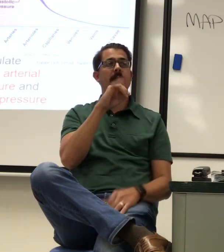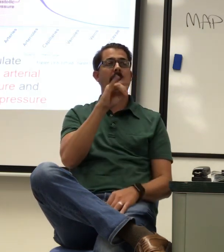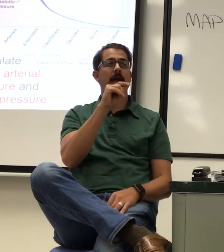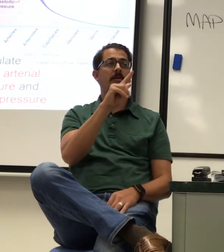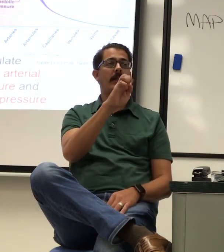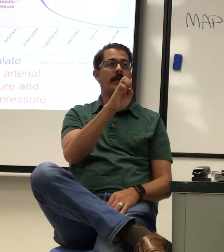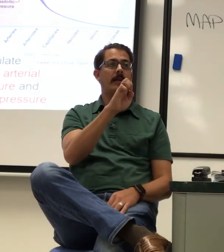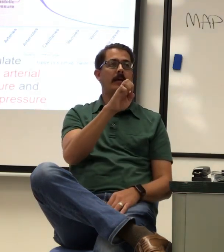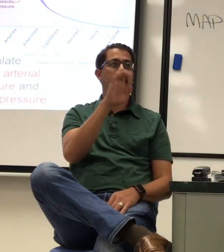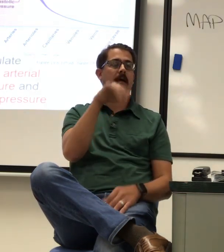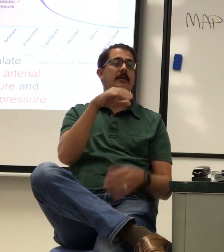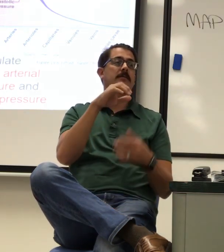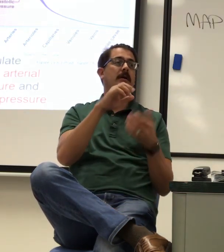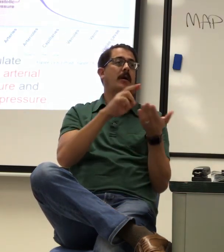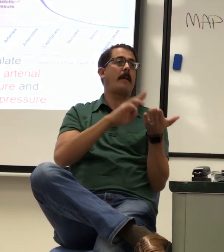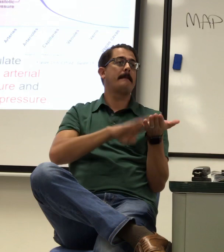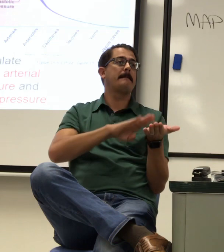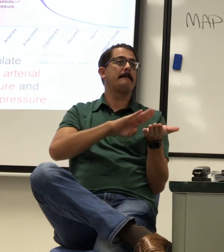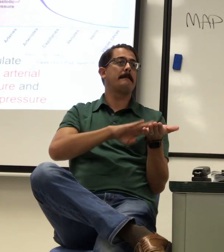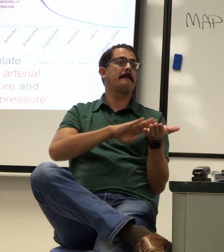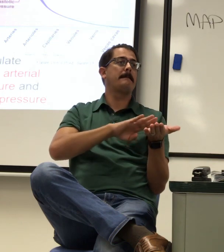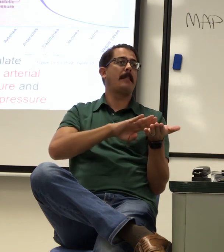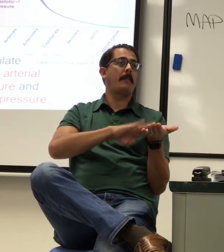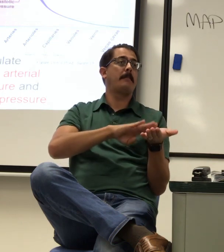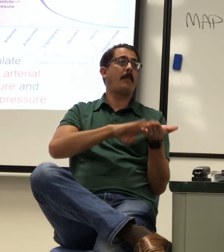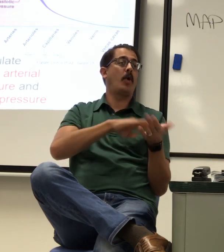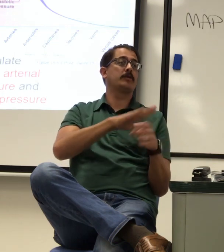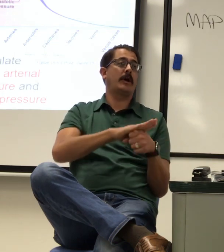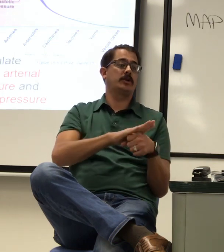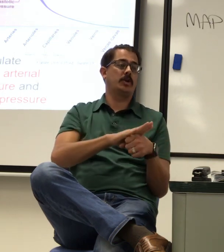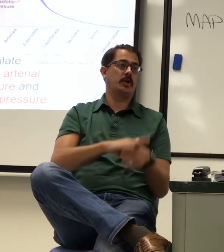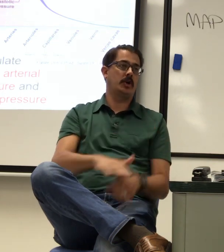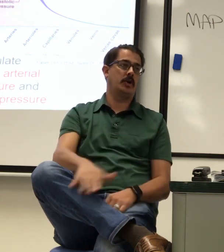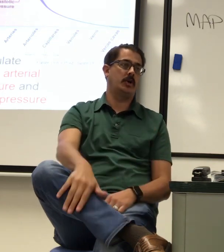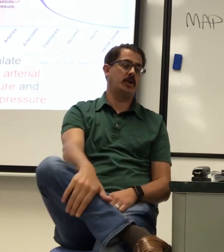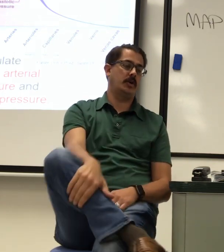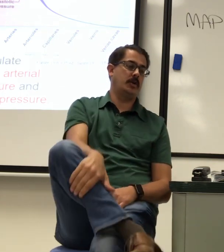to calculate pulse pressure. If you forget, pulse pressure is always going to be